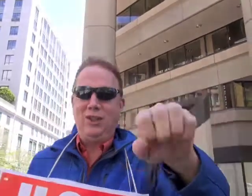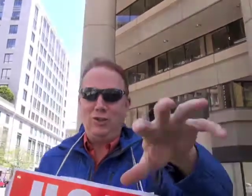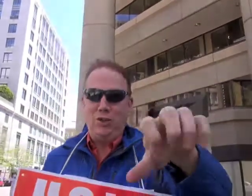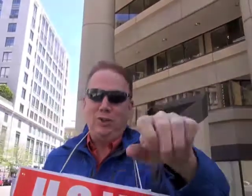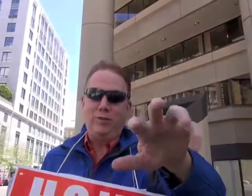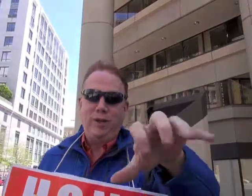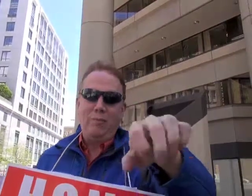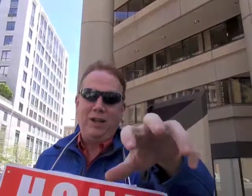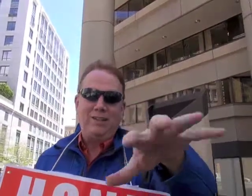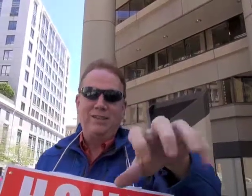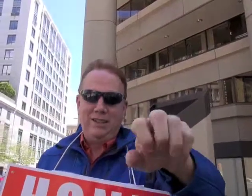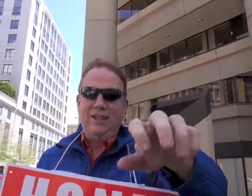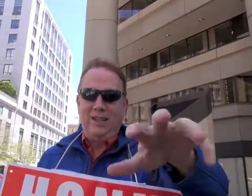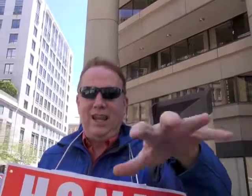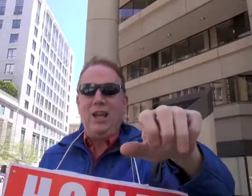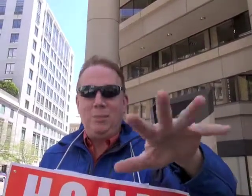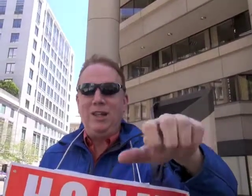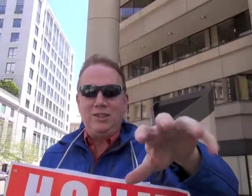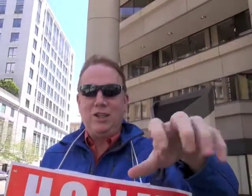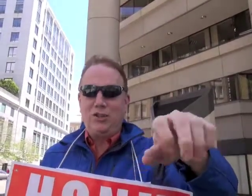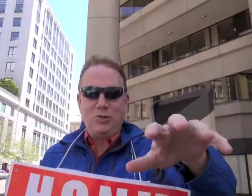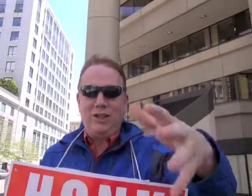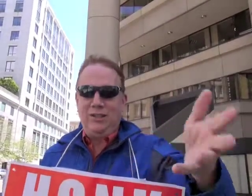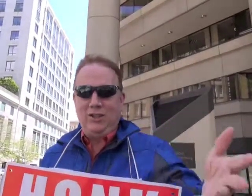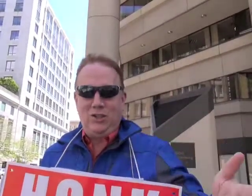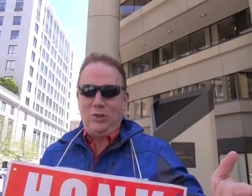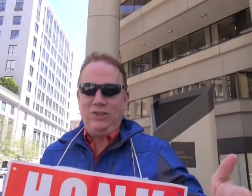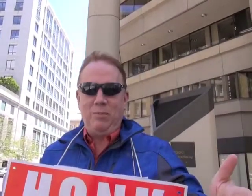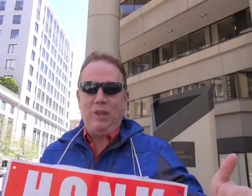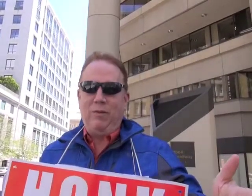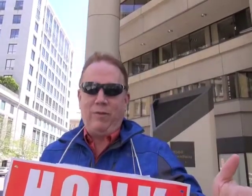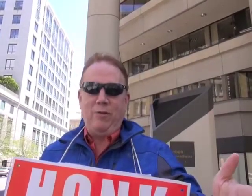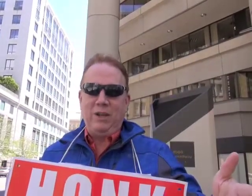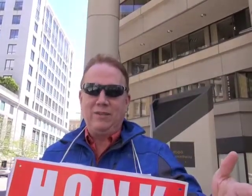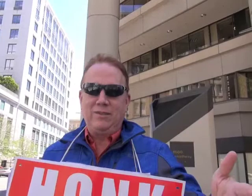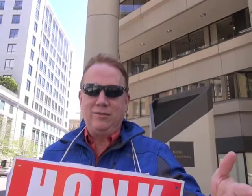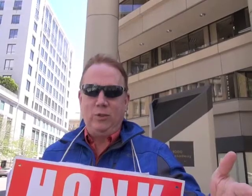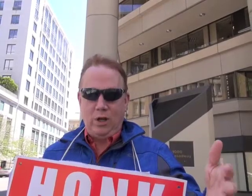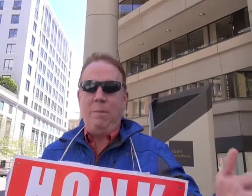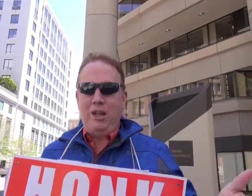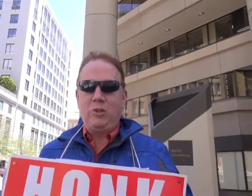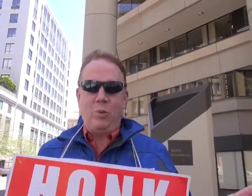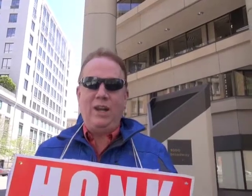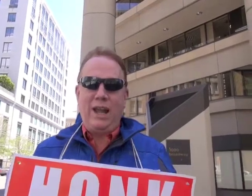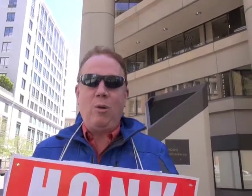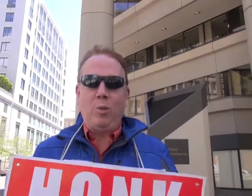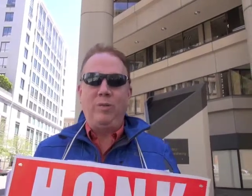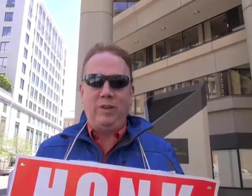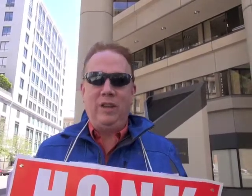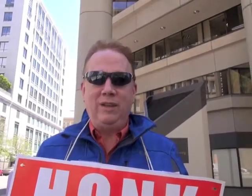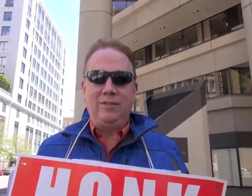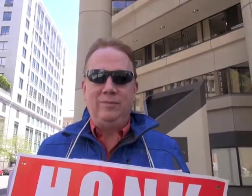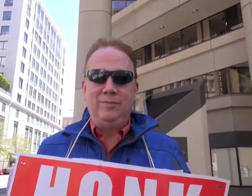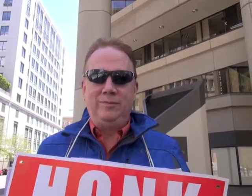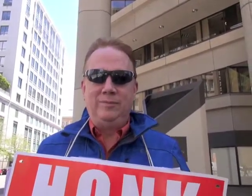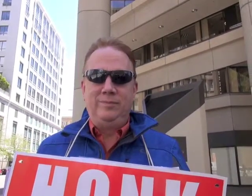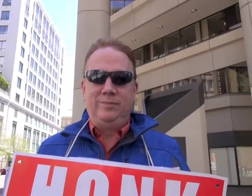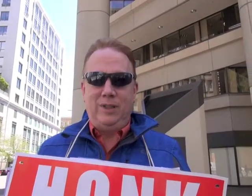and do this for 5 minutes, anybody that's on the street could do the same thing for 5 minutes. You can imagine what an hour would feel like.